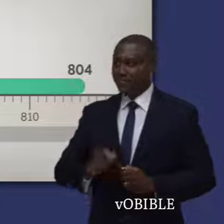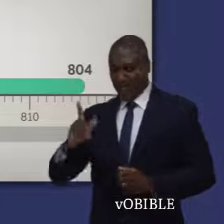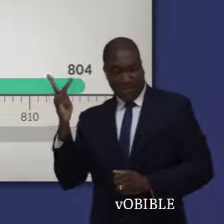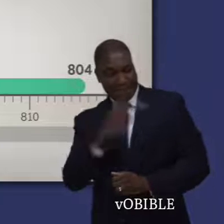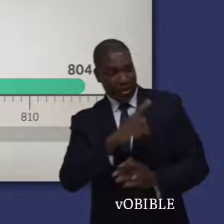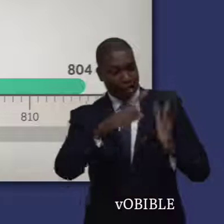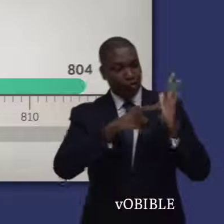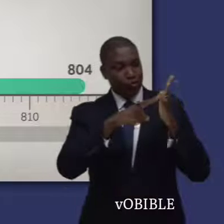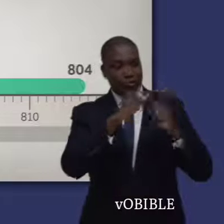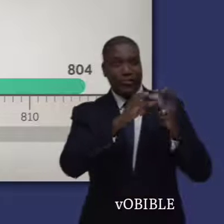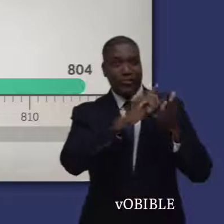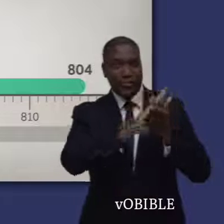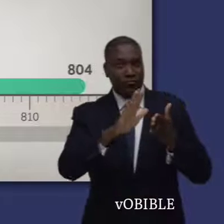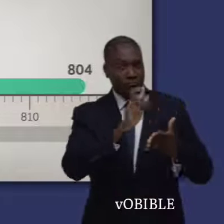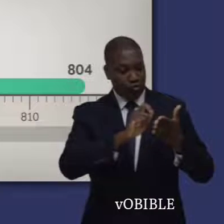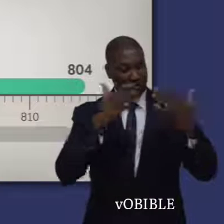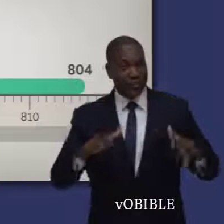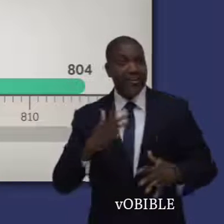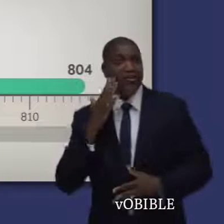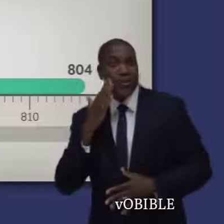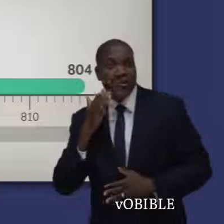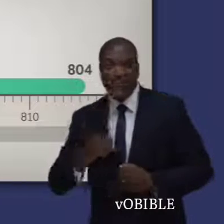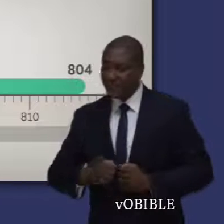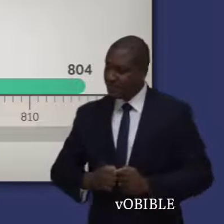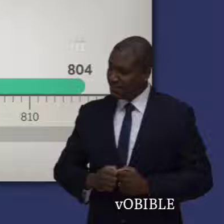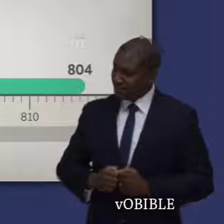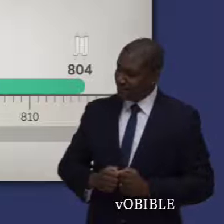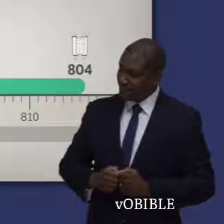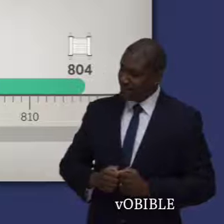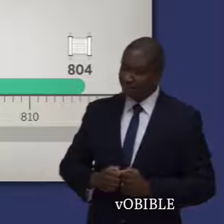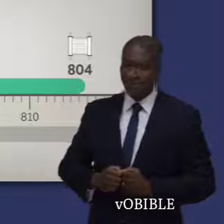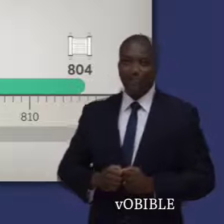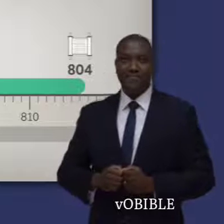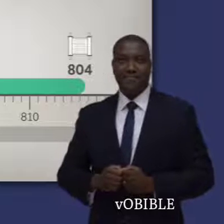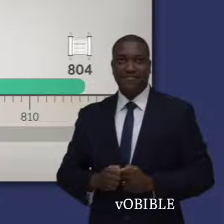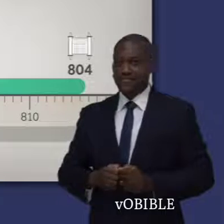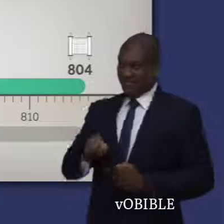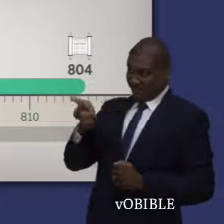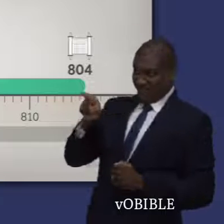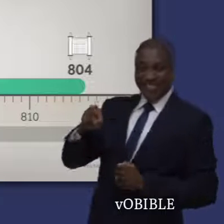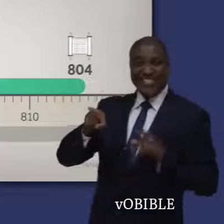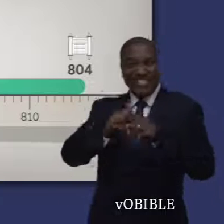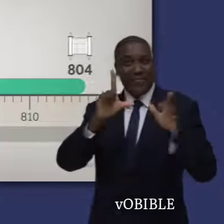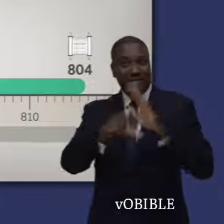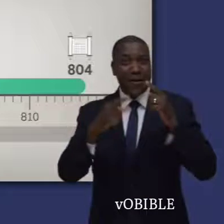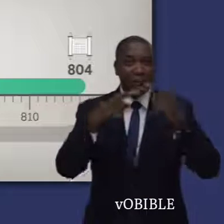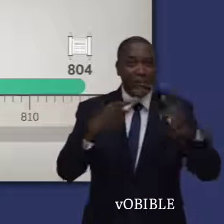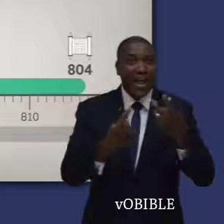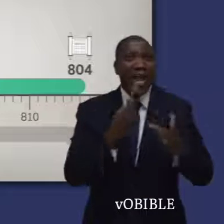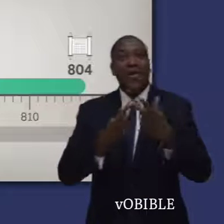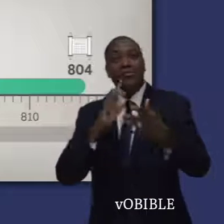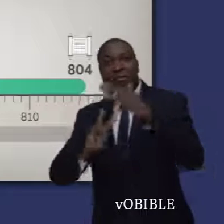Jeroboam II. Amos recorded his prophecy by about 804 BCE, after he returned to